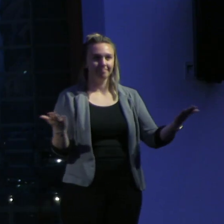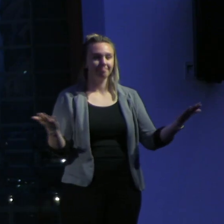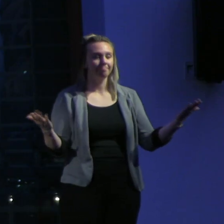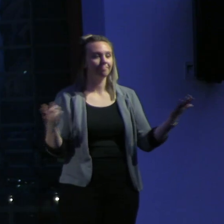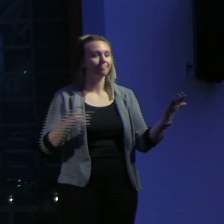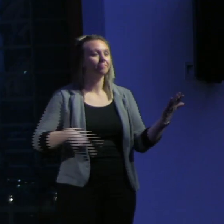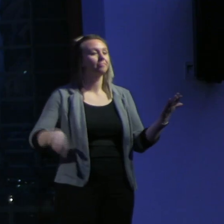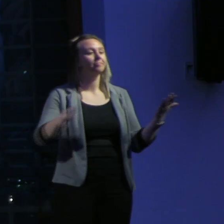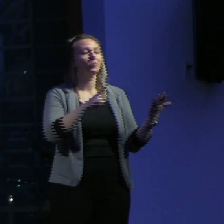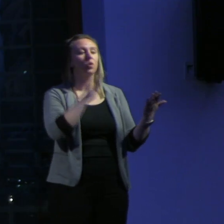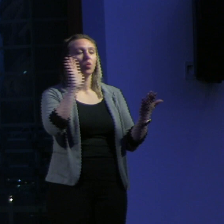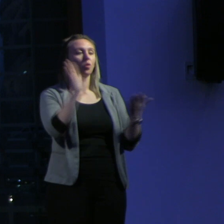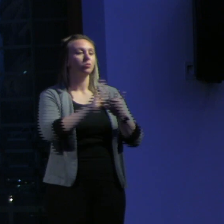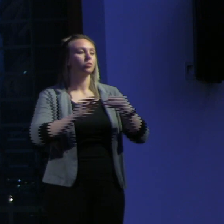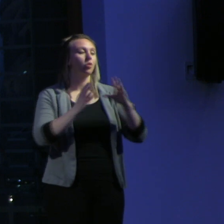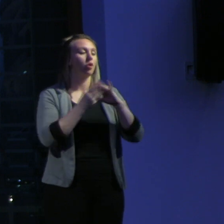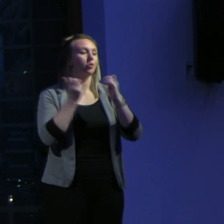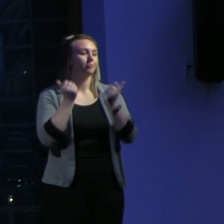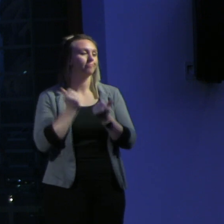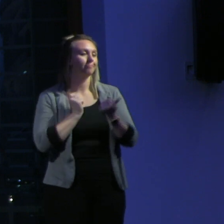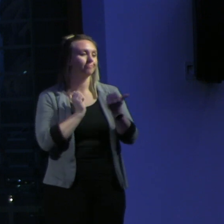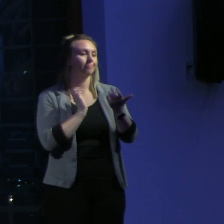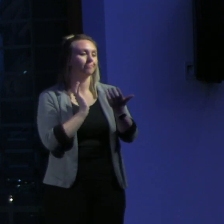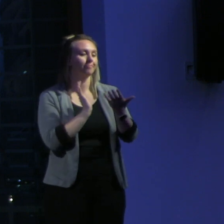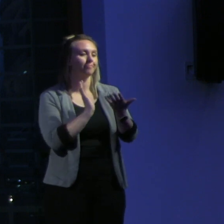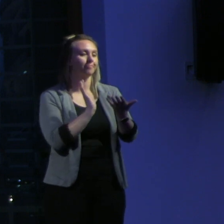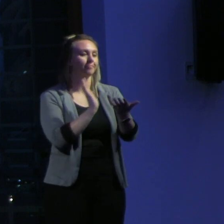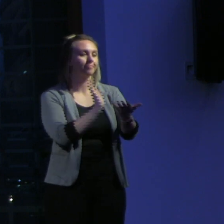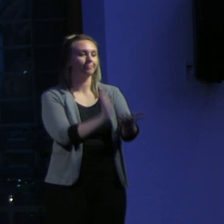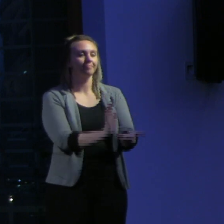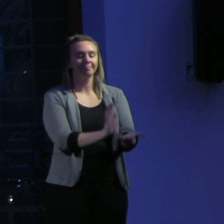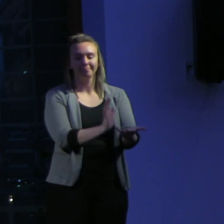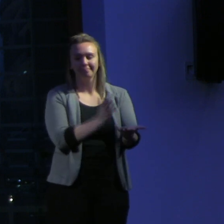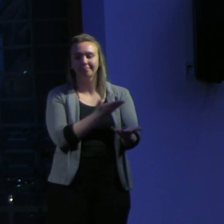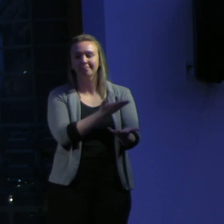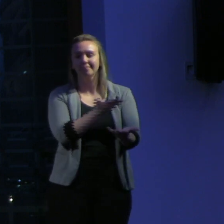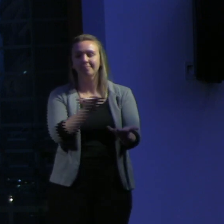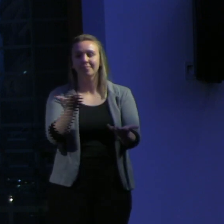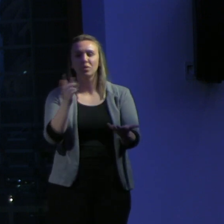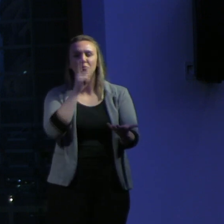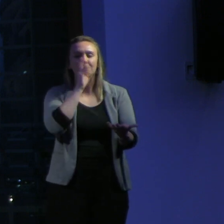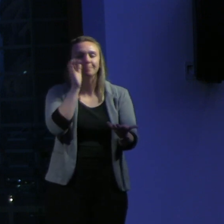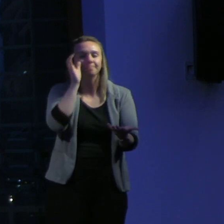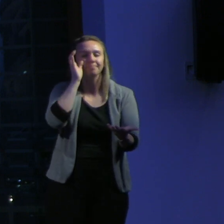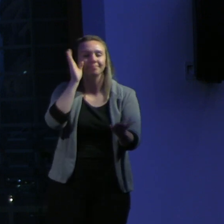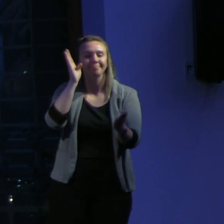You shared your stories and you really